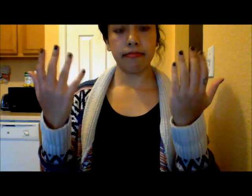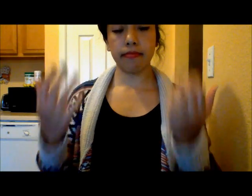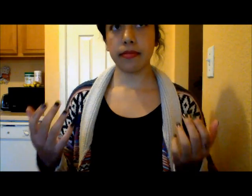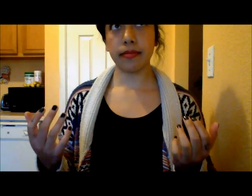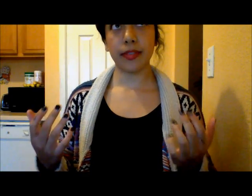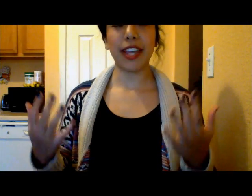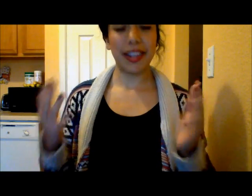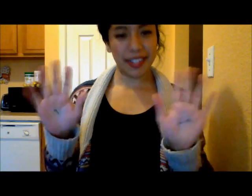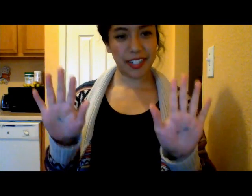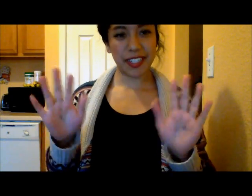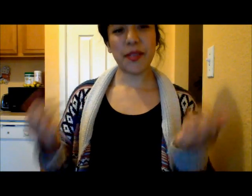Okay.